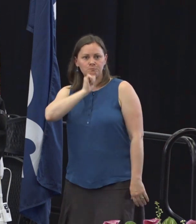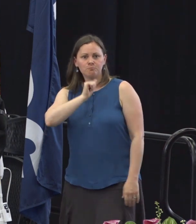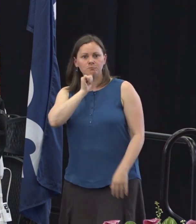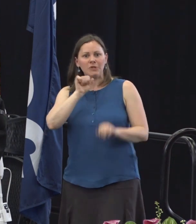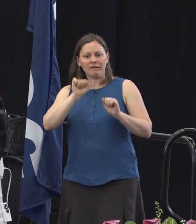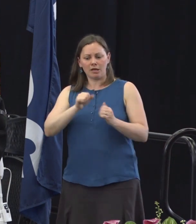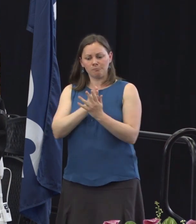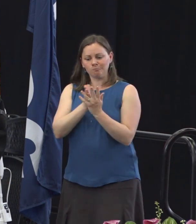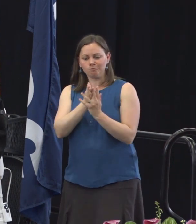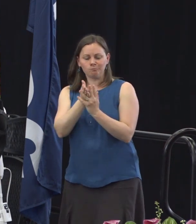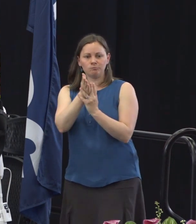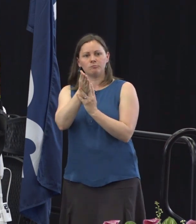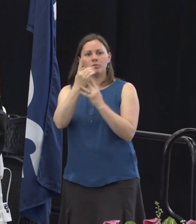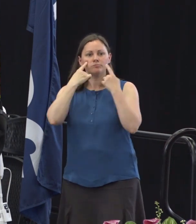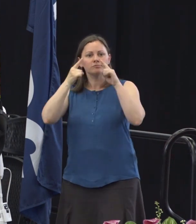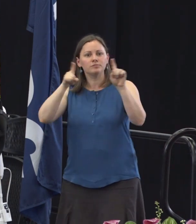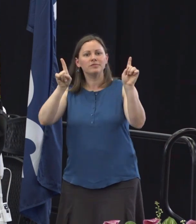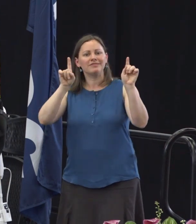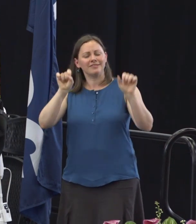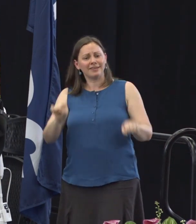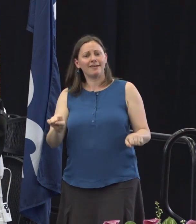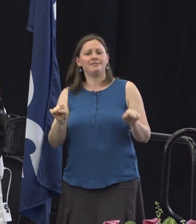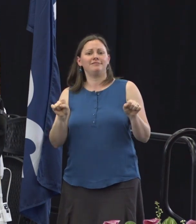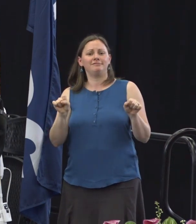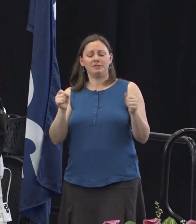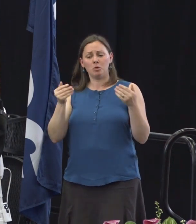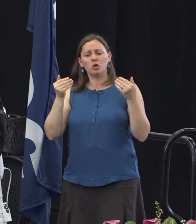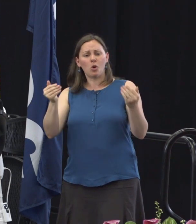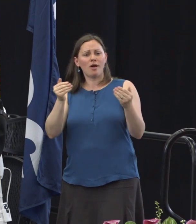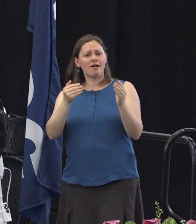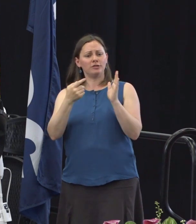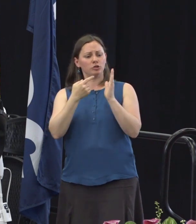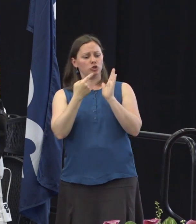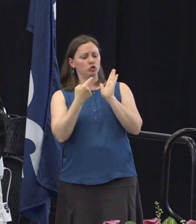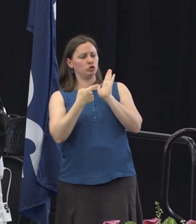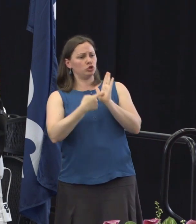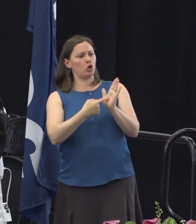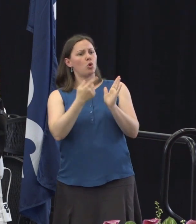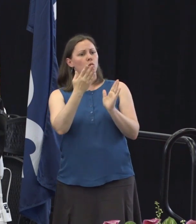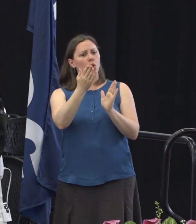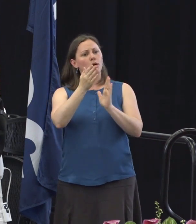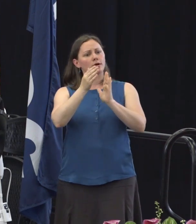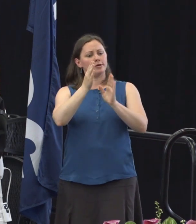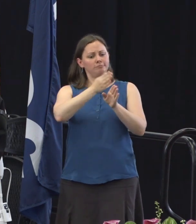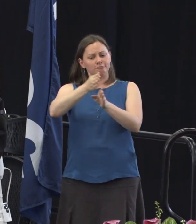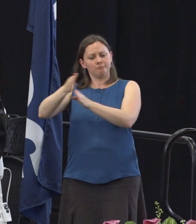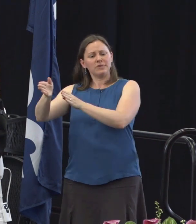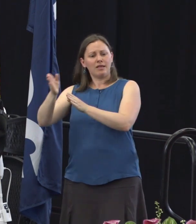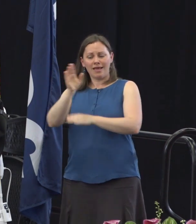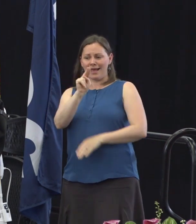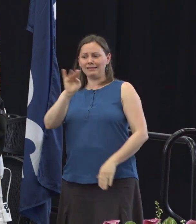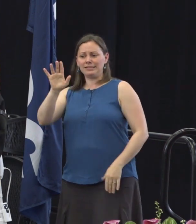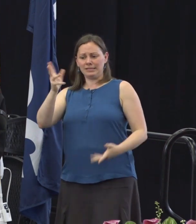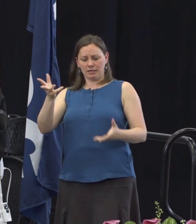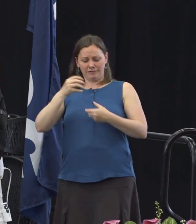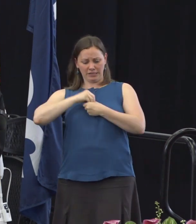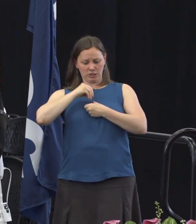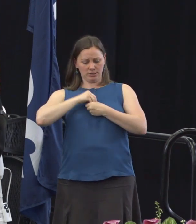of comfort. Let's move forward and show our industries what NSCC has instilled in us. Thank you.